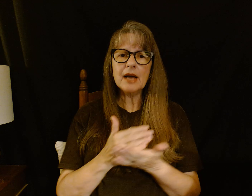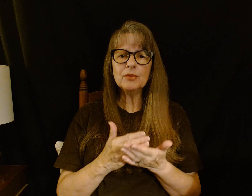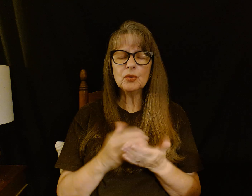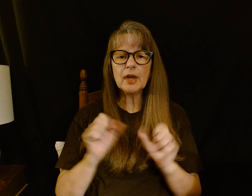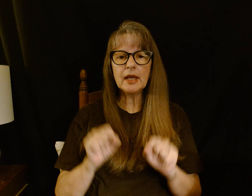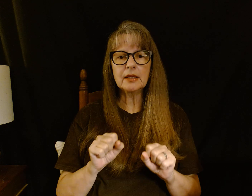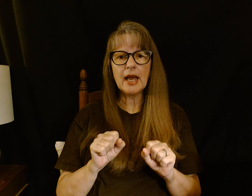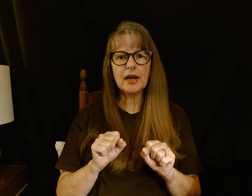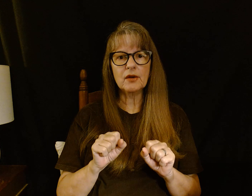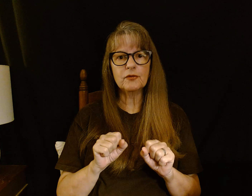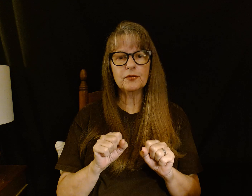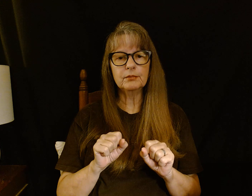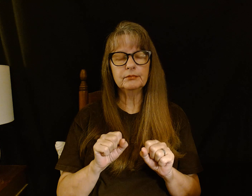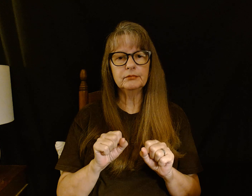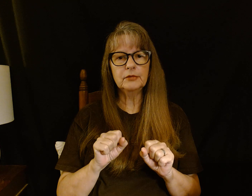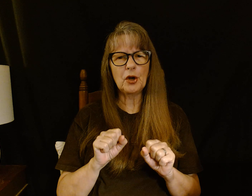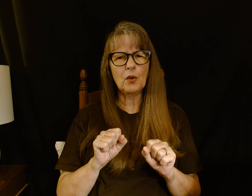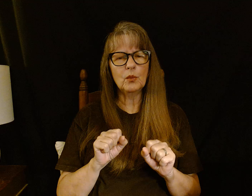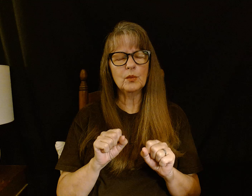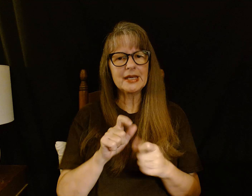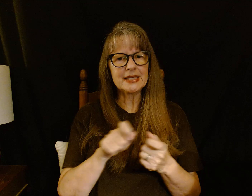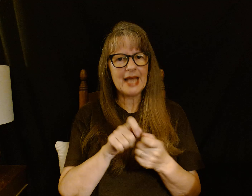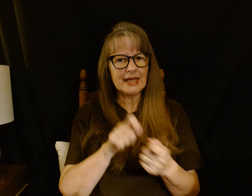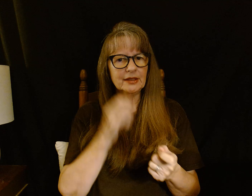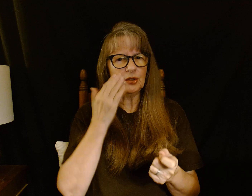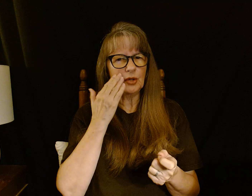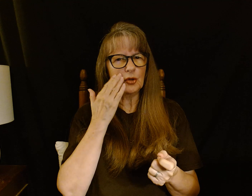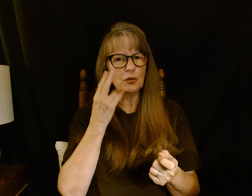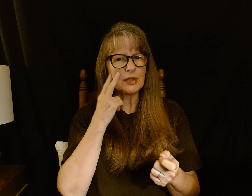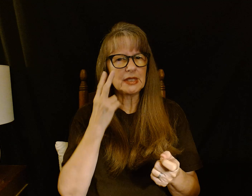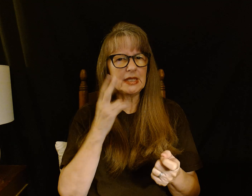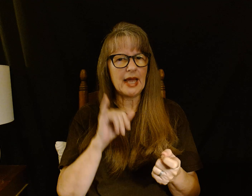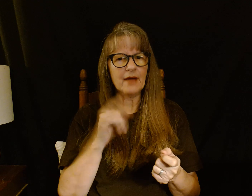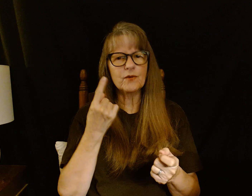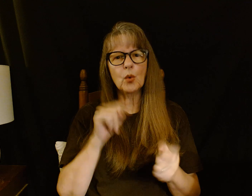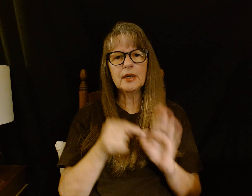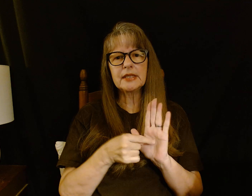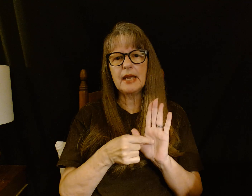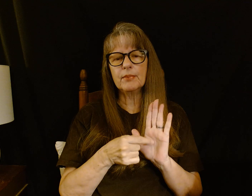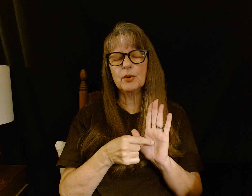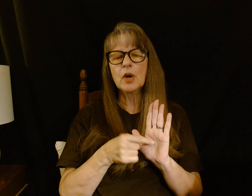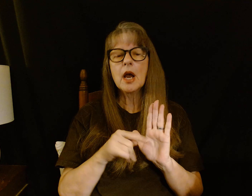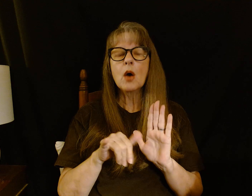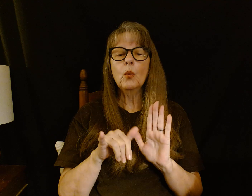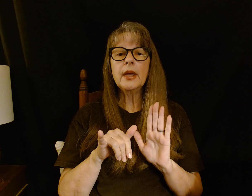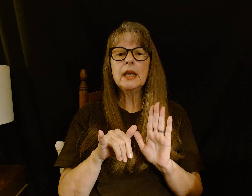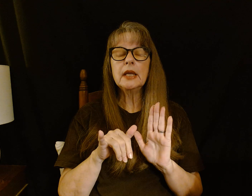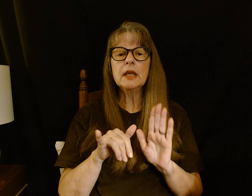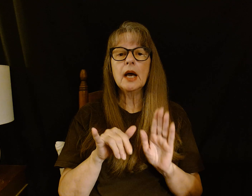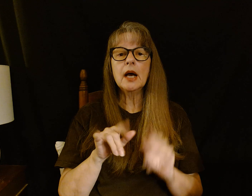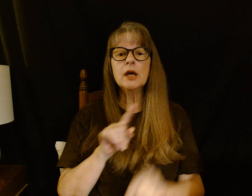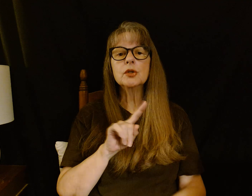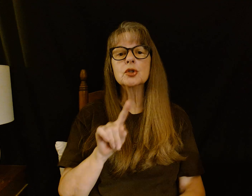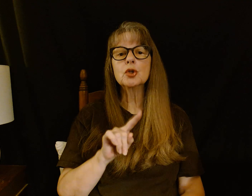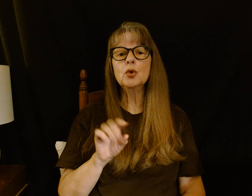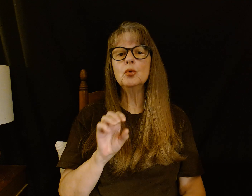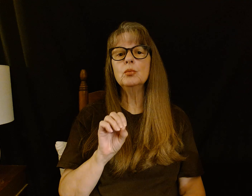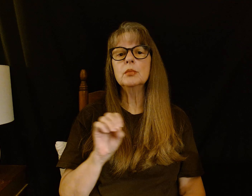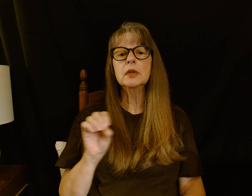you can kind of, exactly, you see that. For example, when Zoom